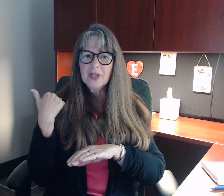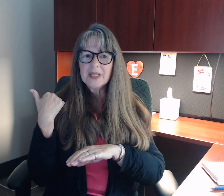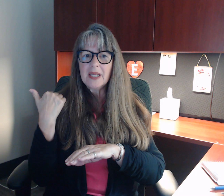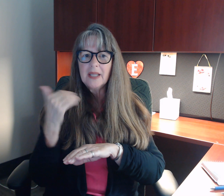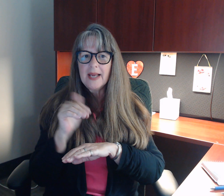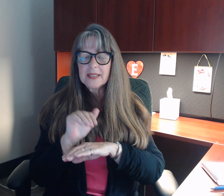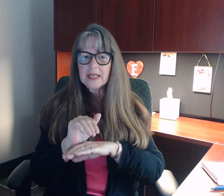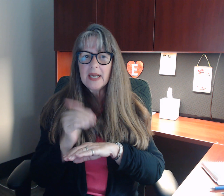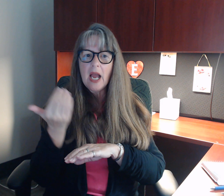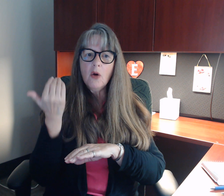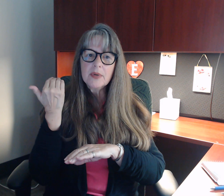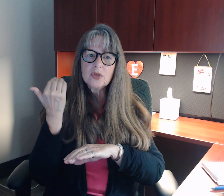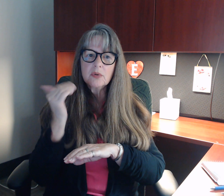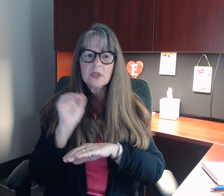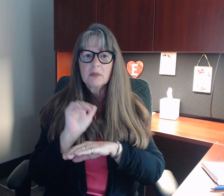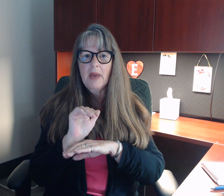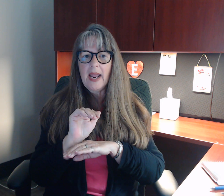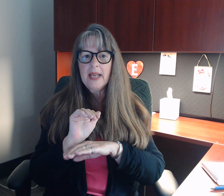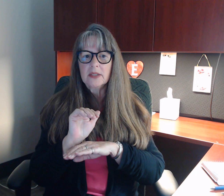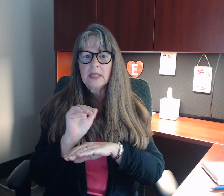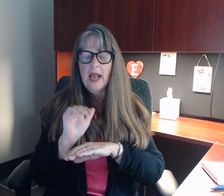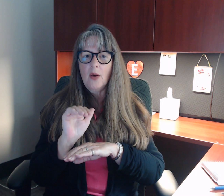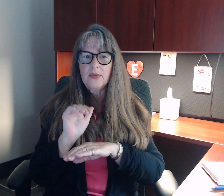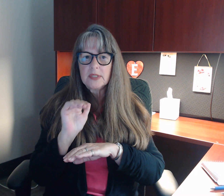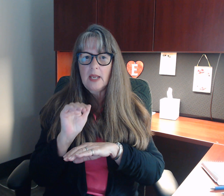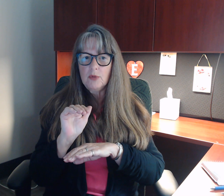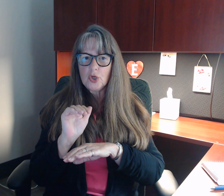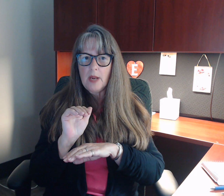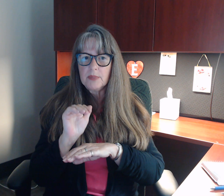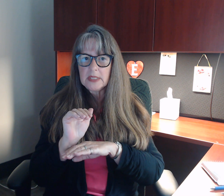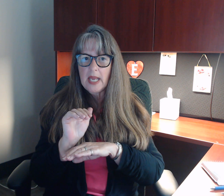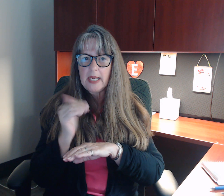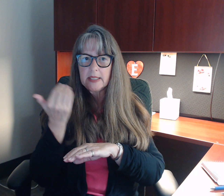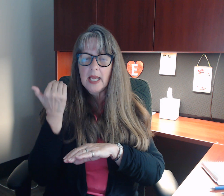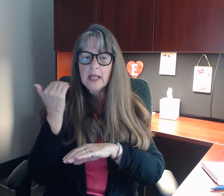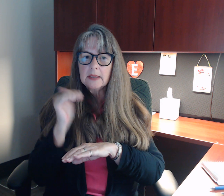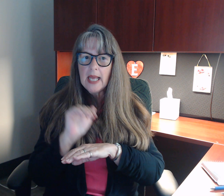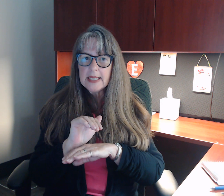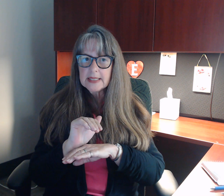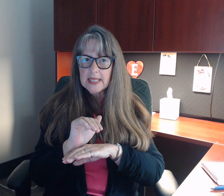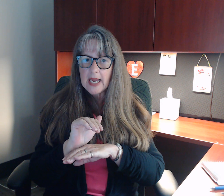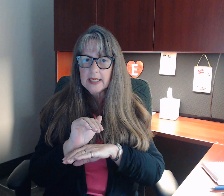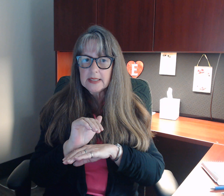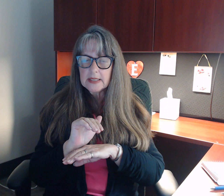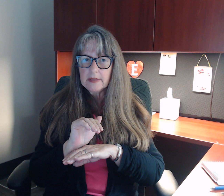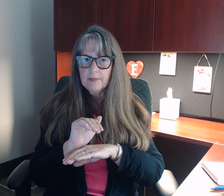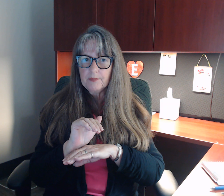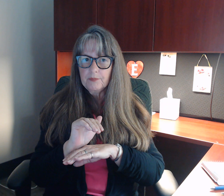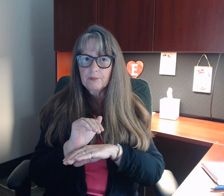say last night. I always do because my hand's now in the same shape as night. Last night,